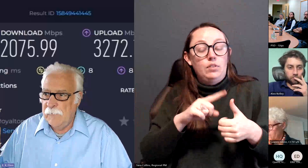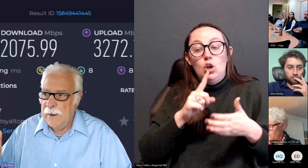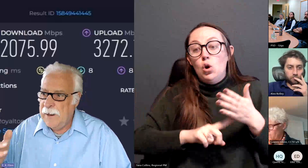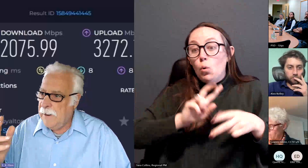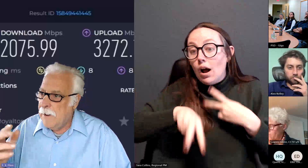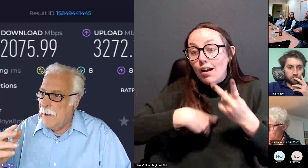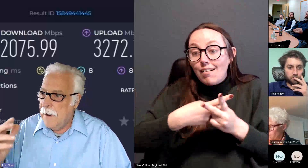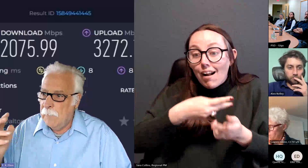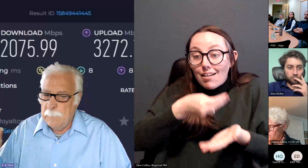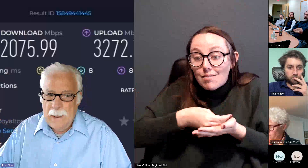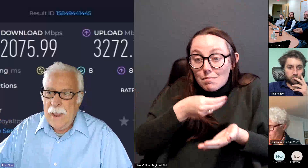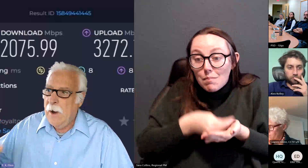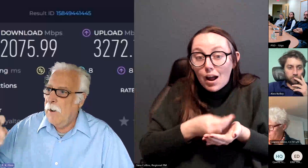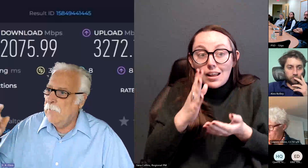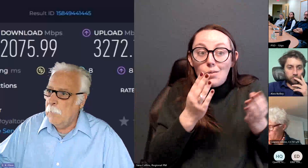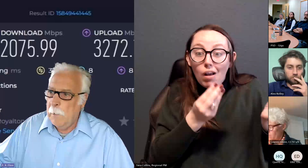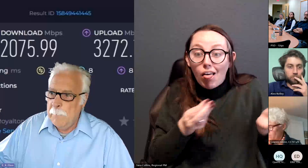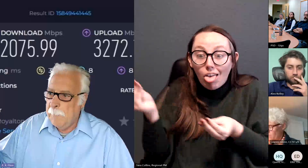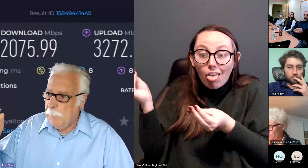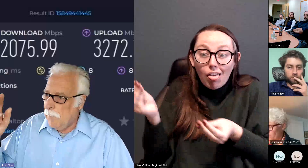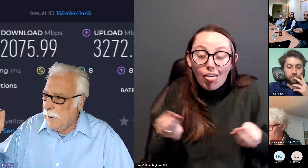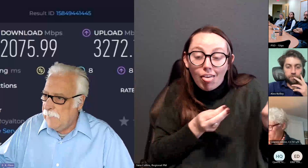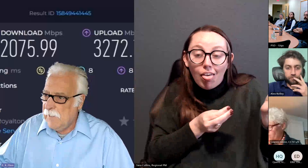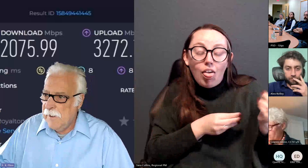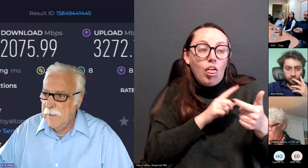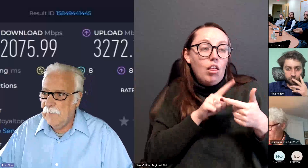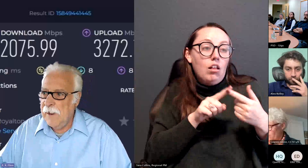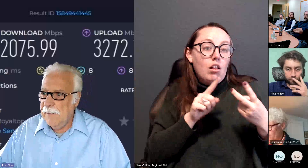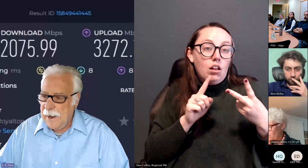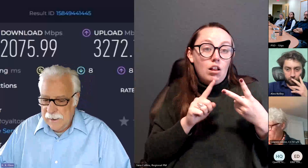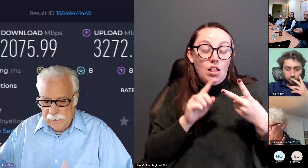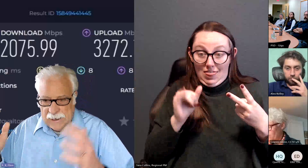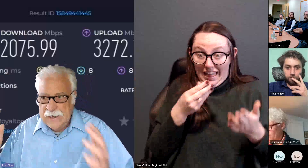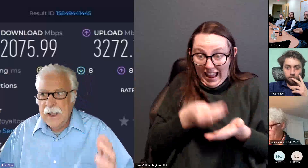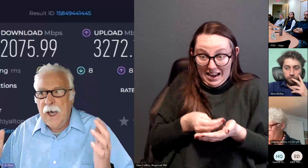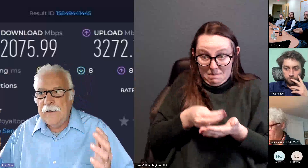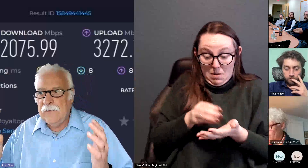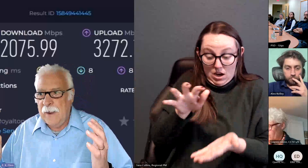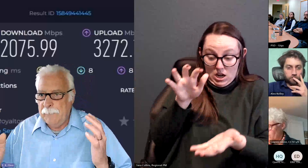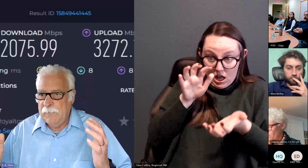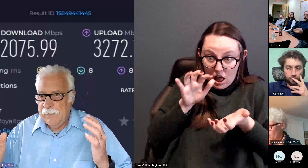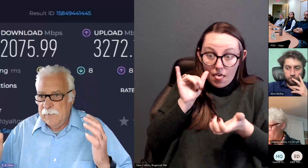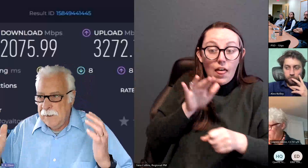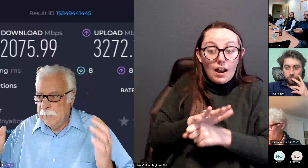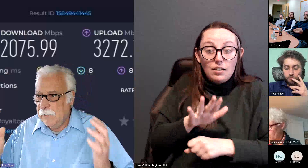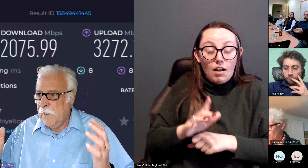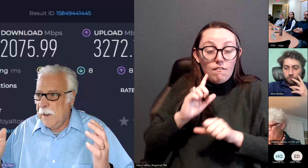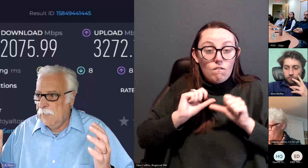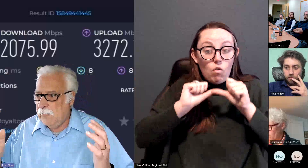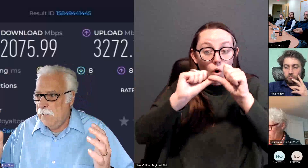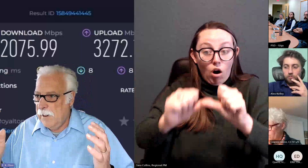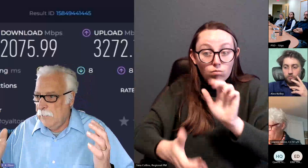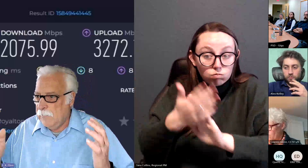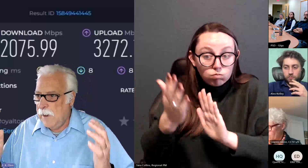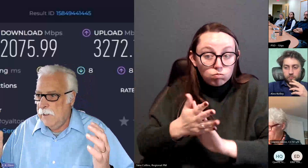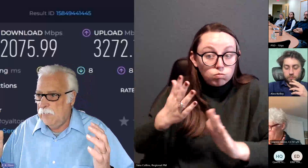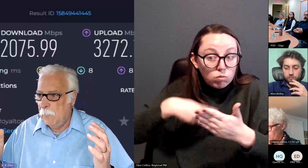to sustain it in terms of any repairs, equipment upgrades, things like that. In concept, it looks like